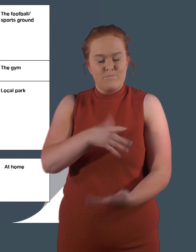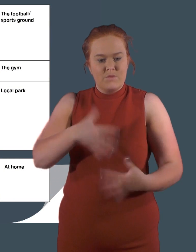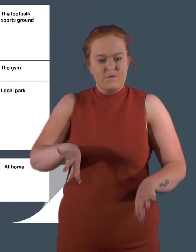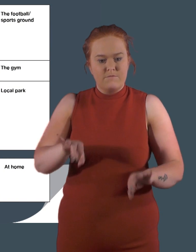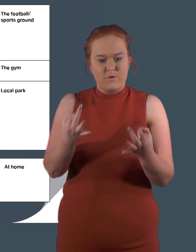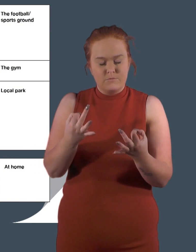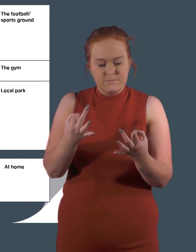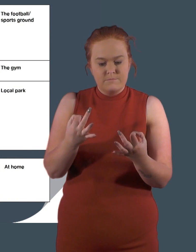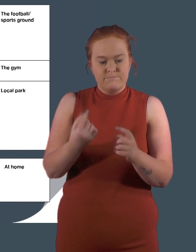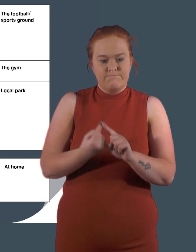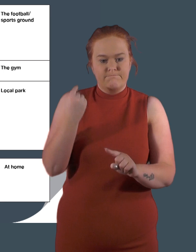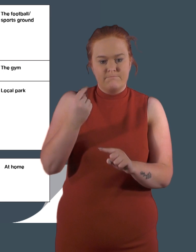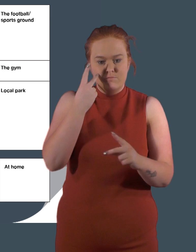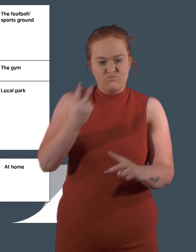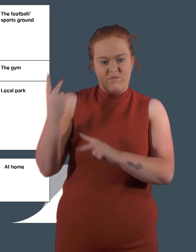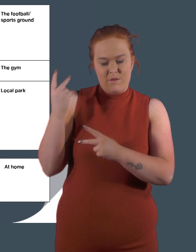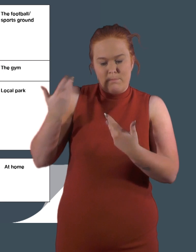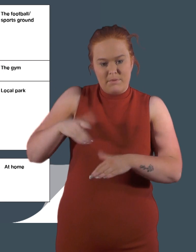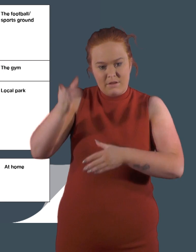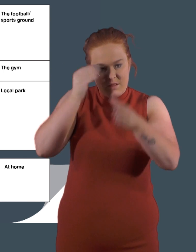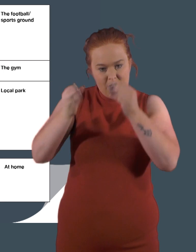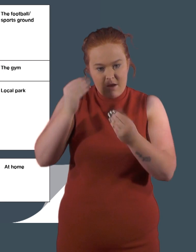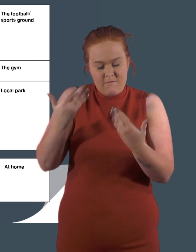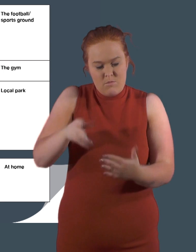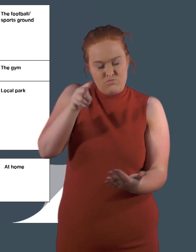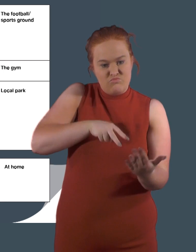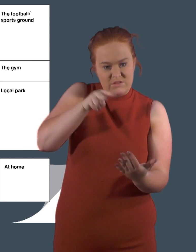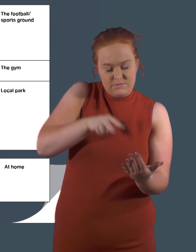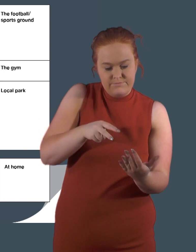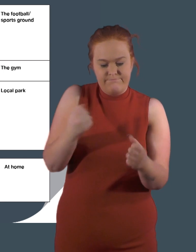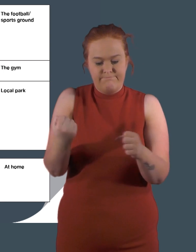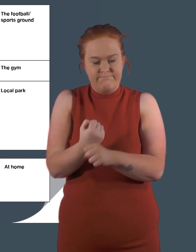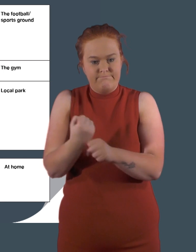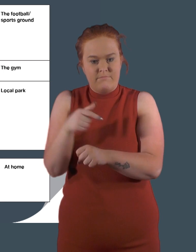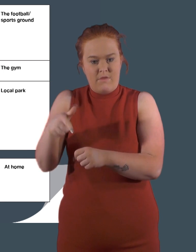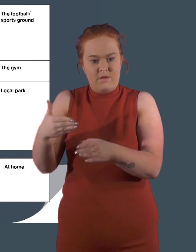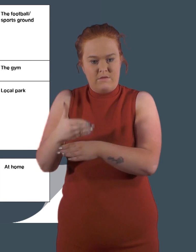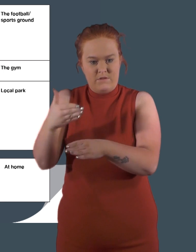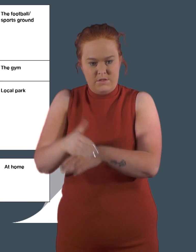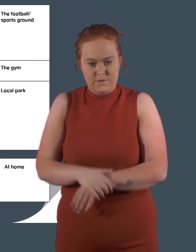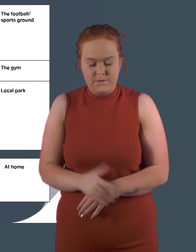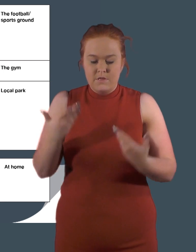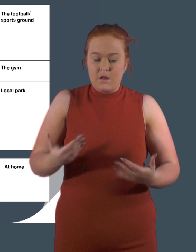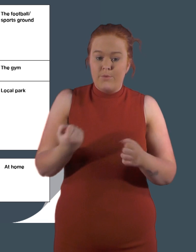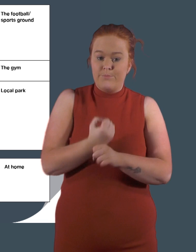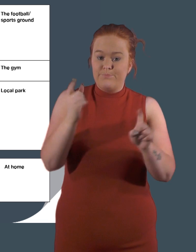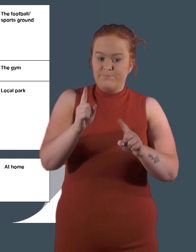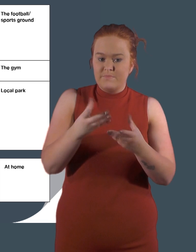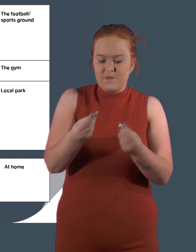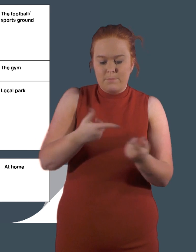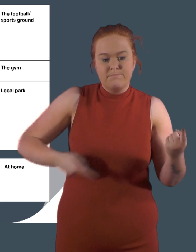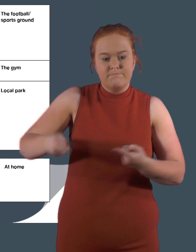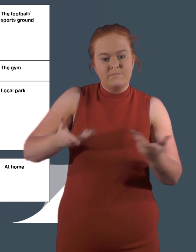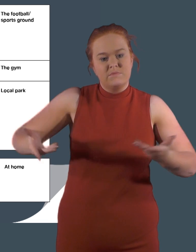find the kinds of landmarks that you'd find in pretty much any